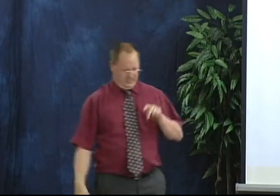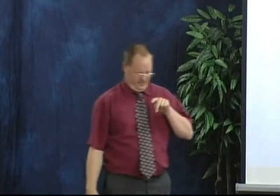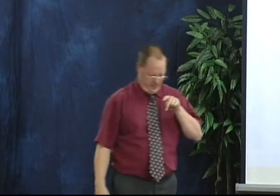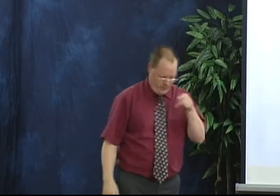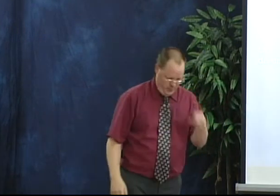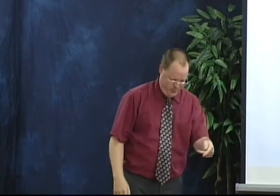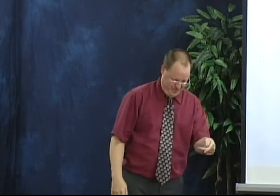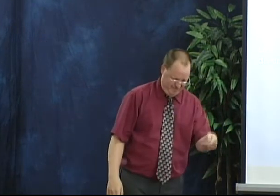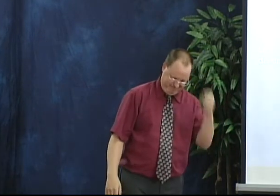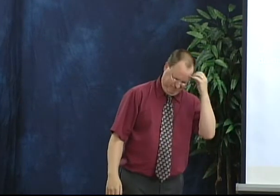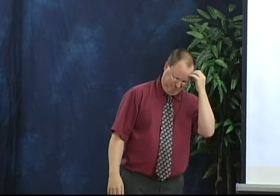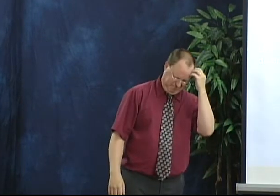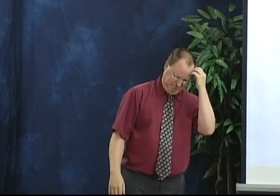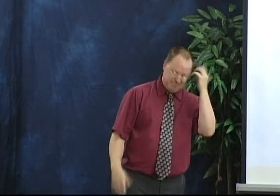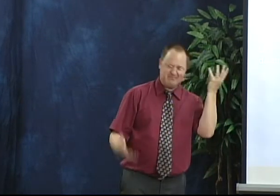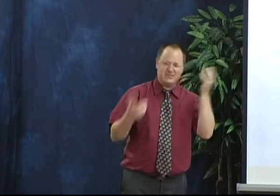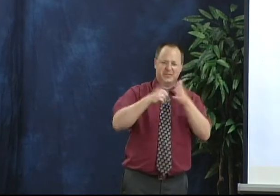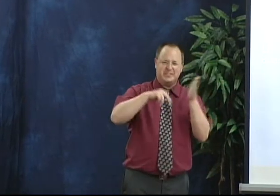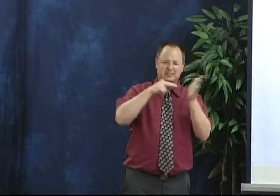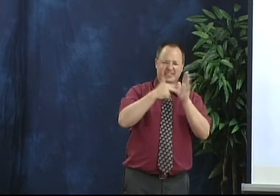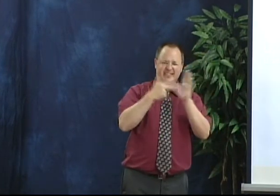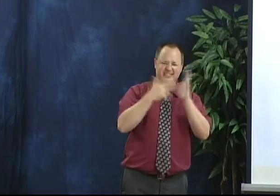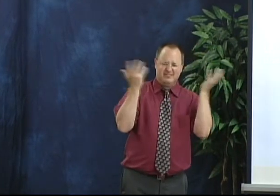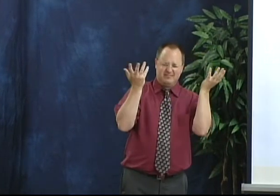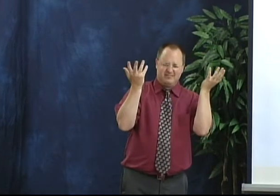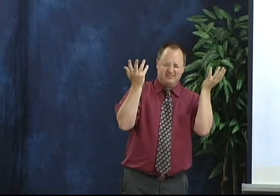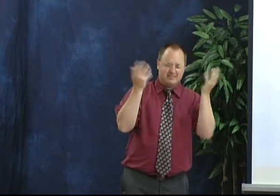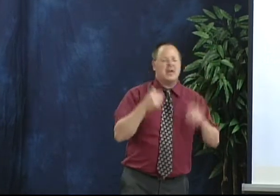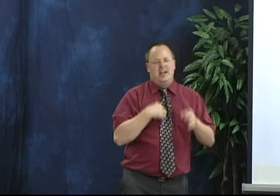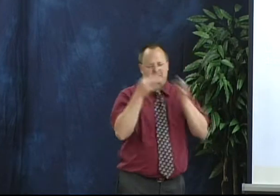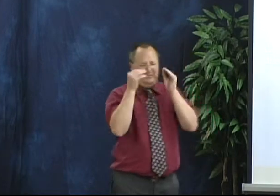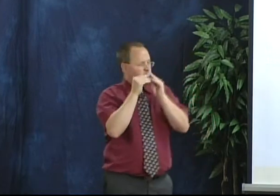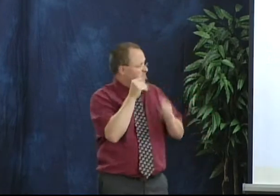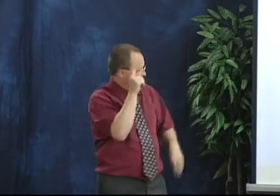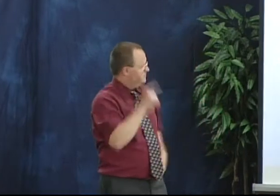That's an interesting term, for the fall and rising of many in Israel.